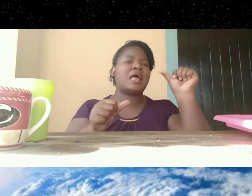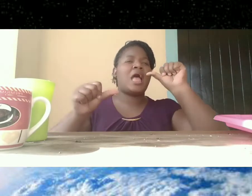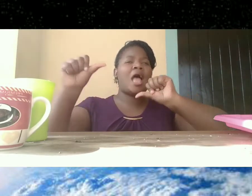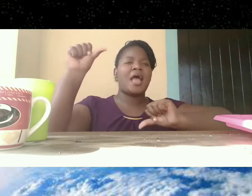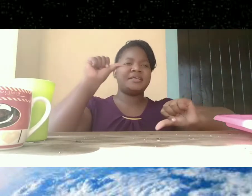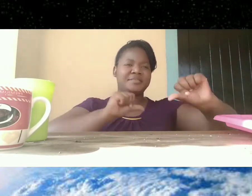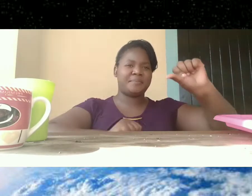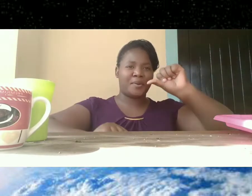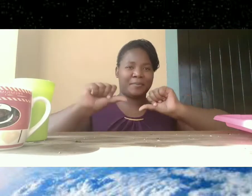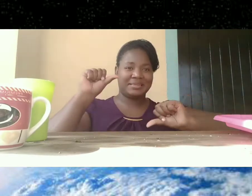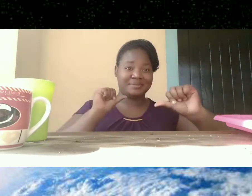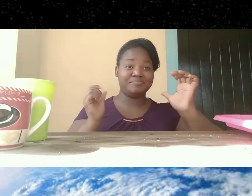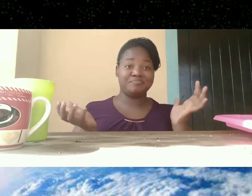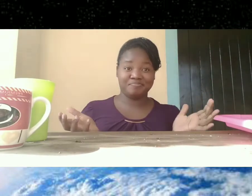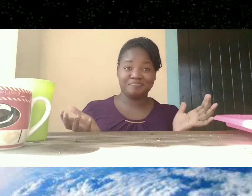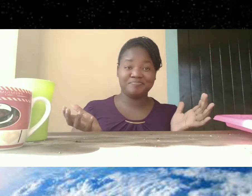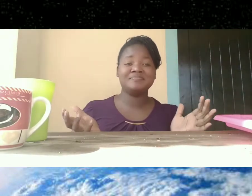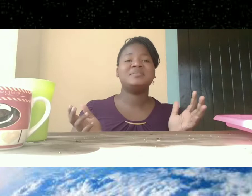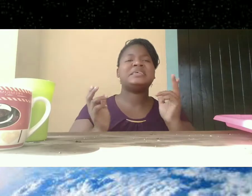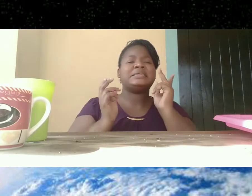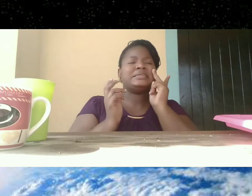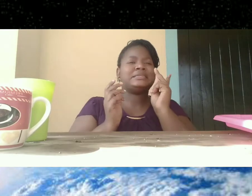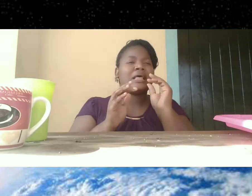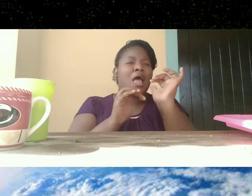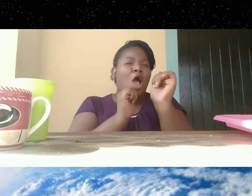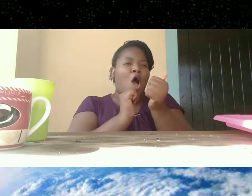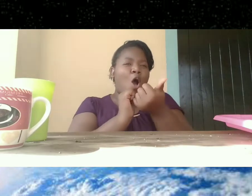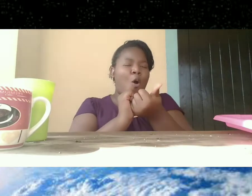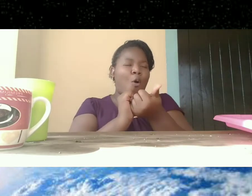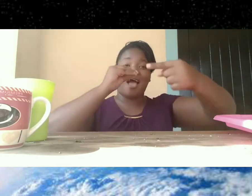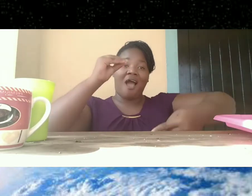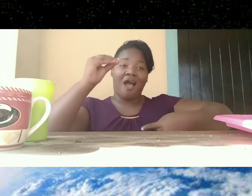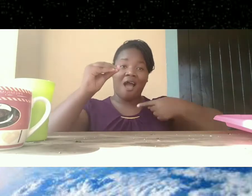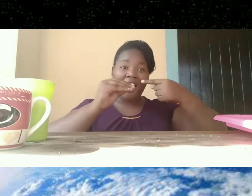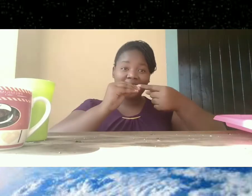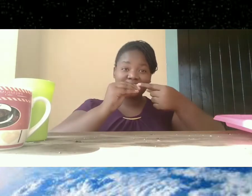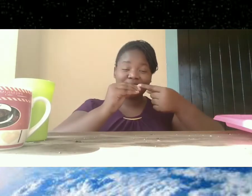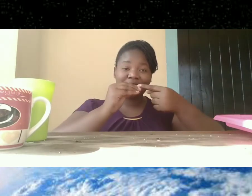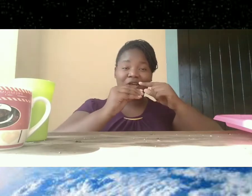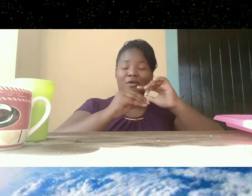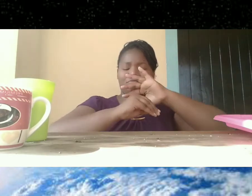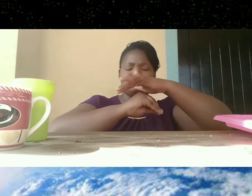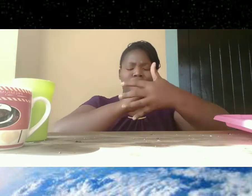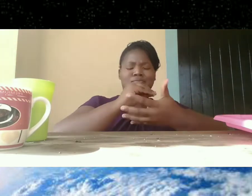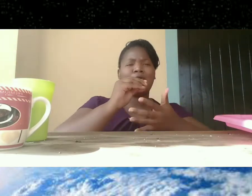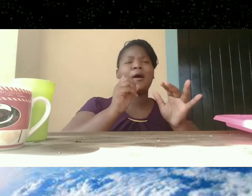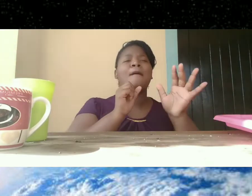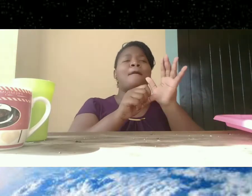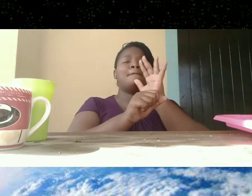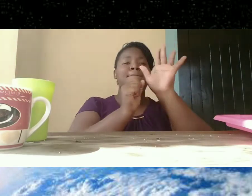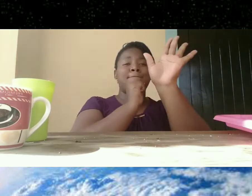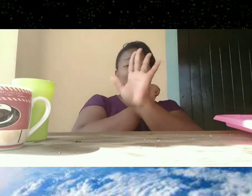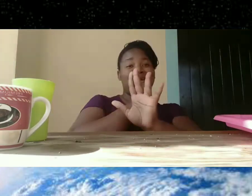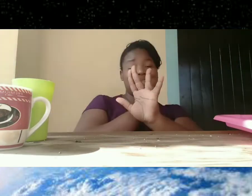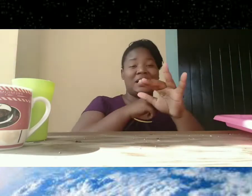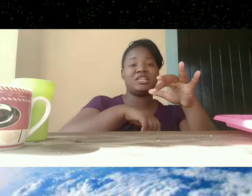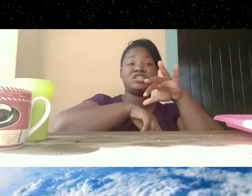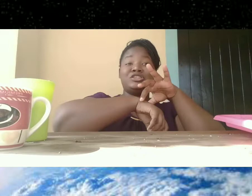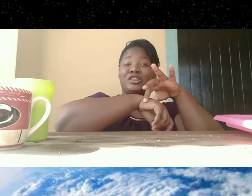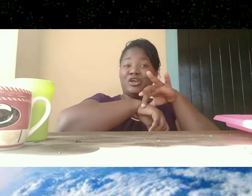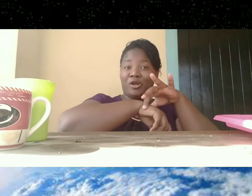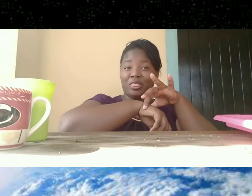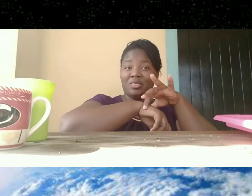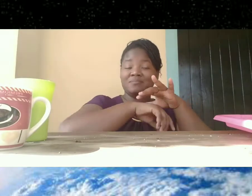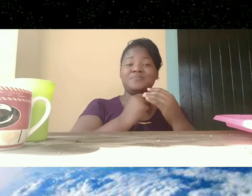Now we're going to do a little experiment to see how the atmosphere protects